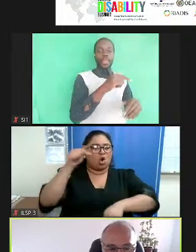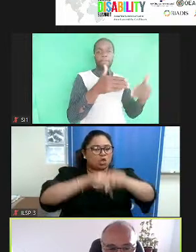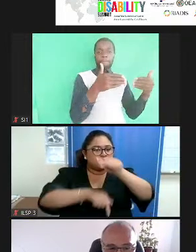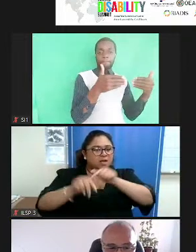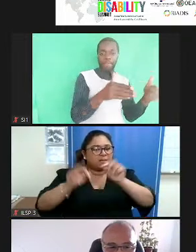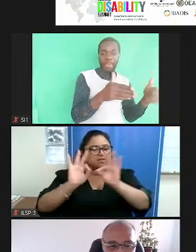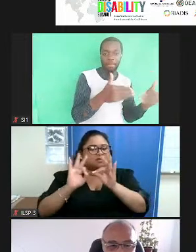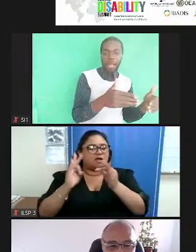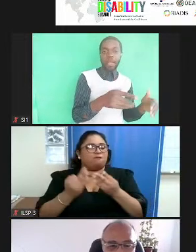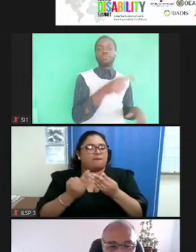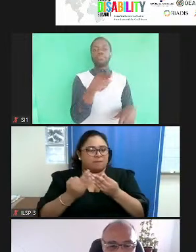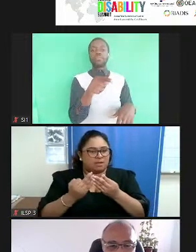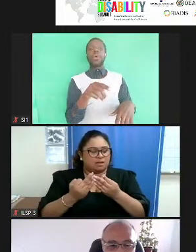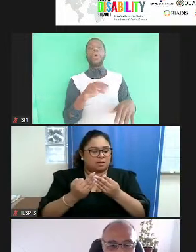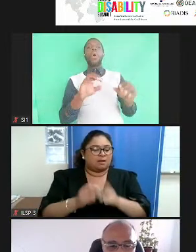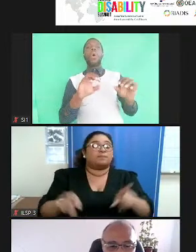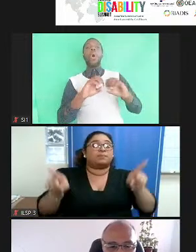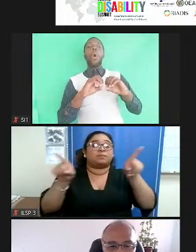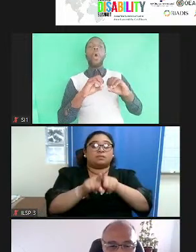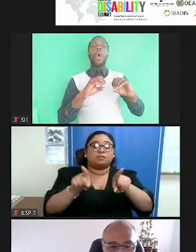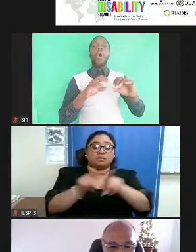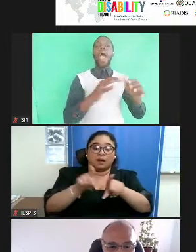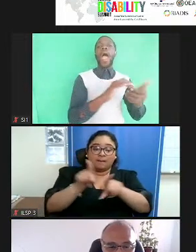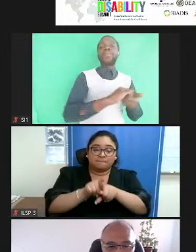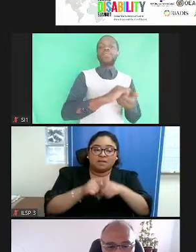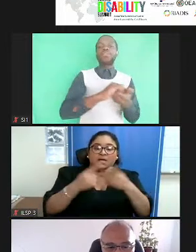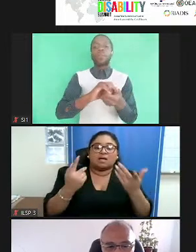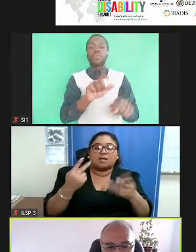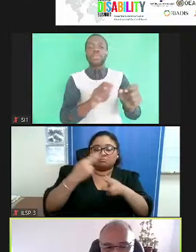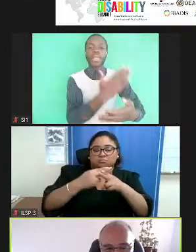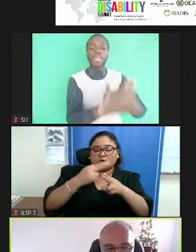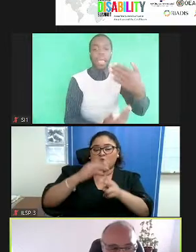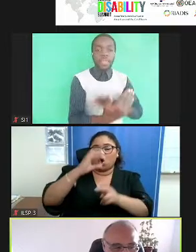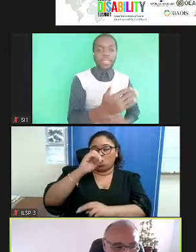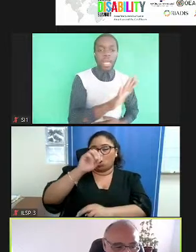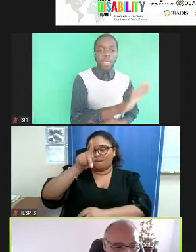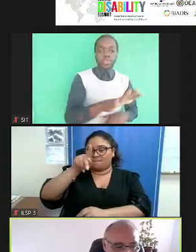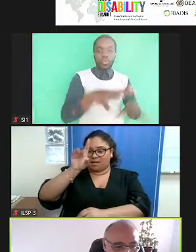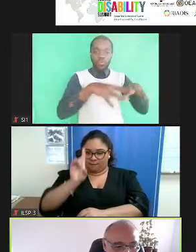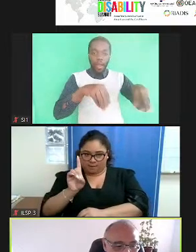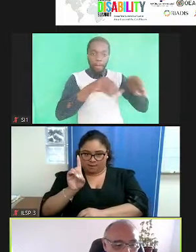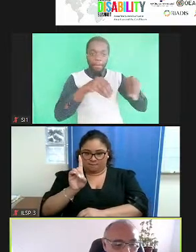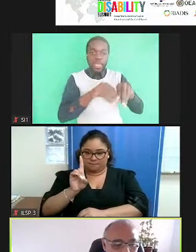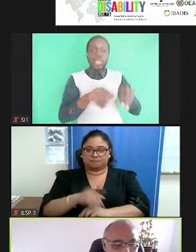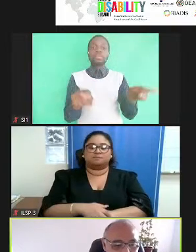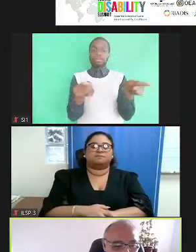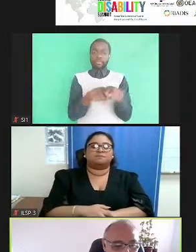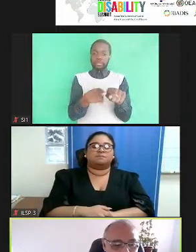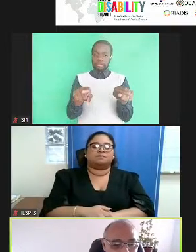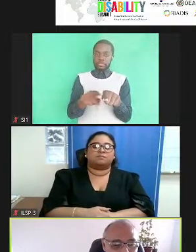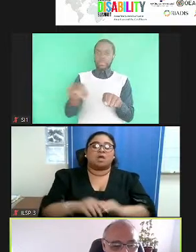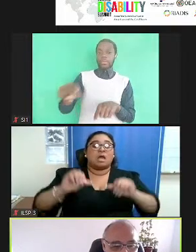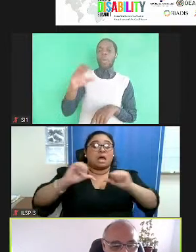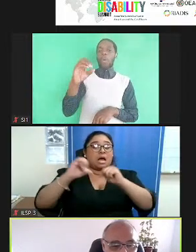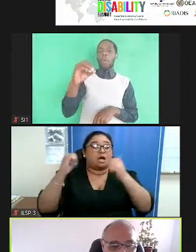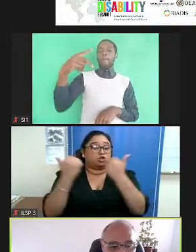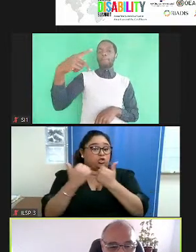disabilities and their families also call opd in spanish